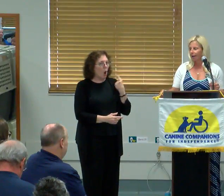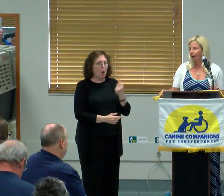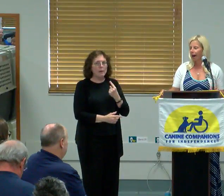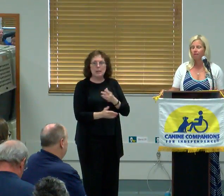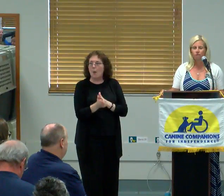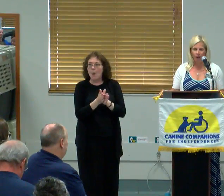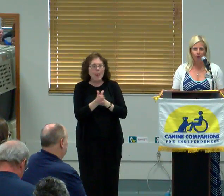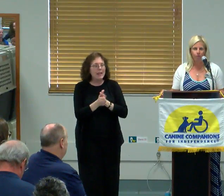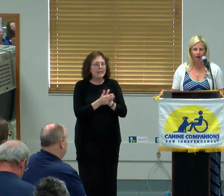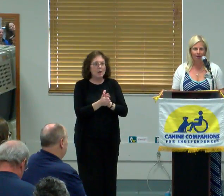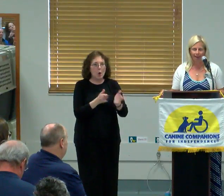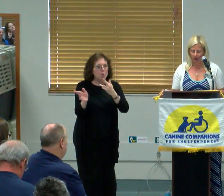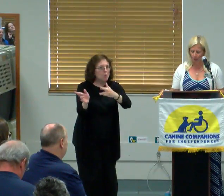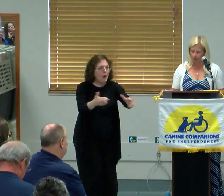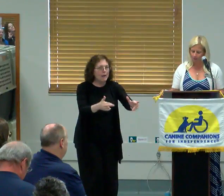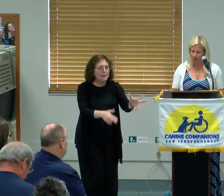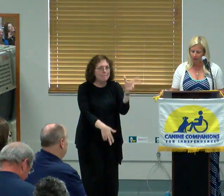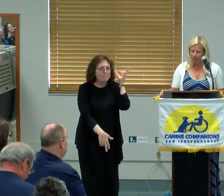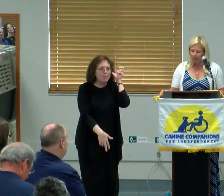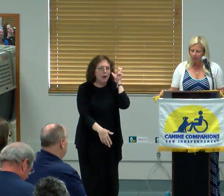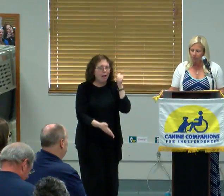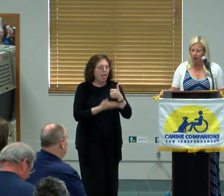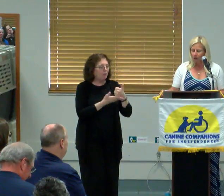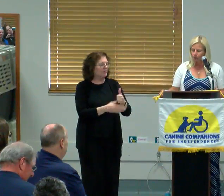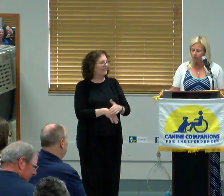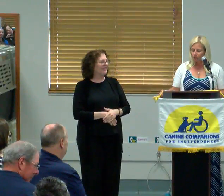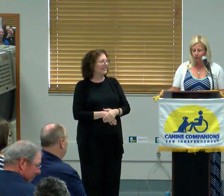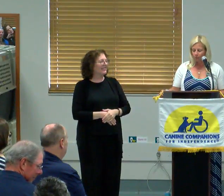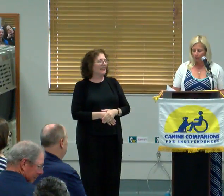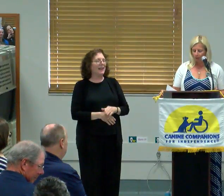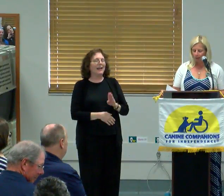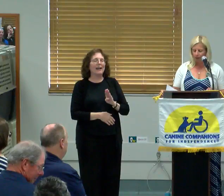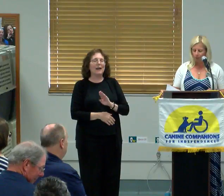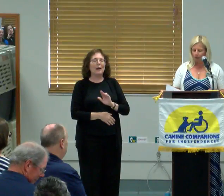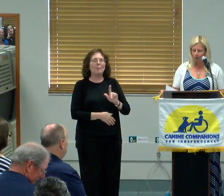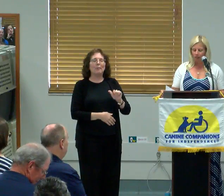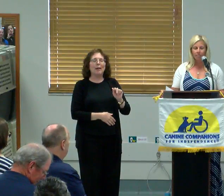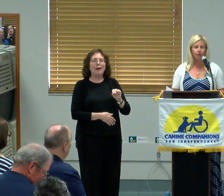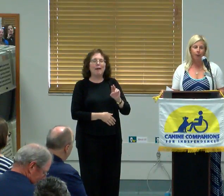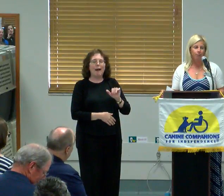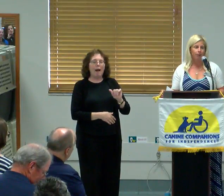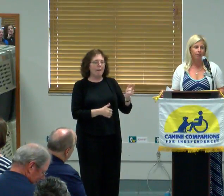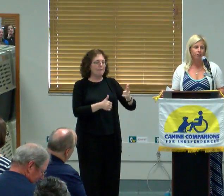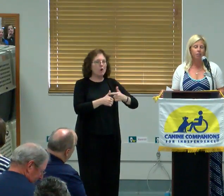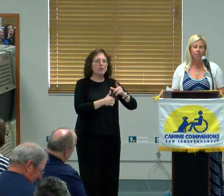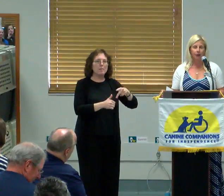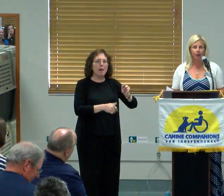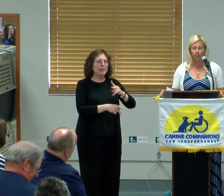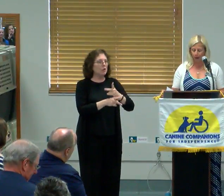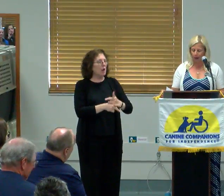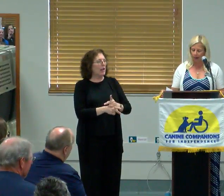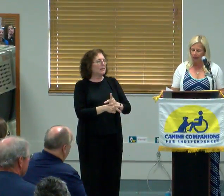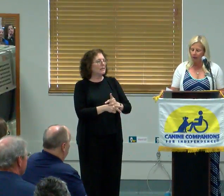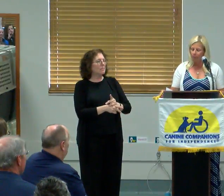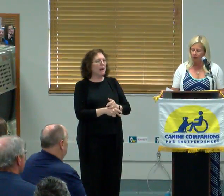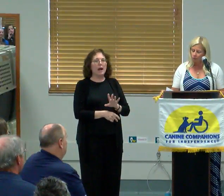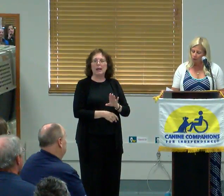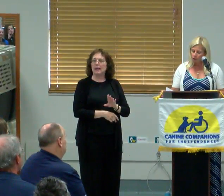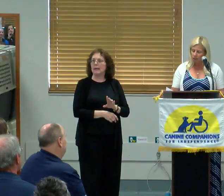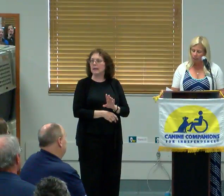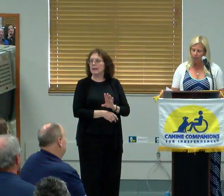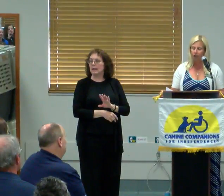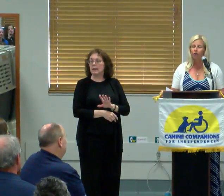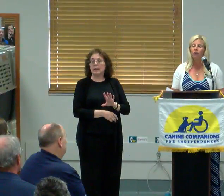always eager and very ready to help. Blanca was the first puppy raised by volunteer puppy raiser Derek Parrott,